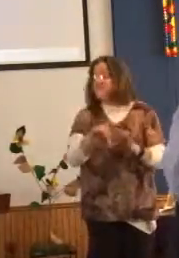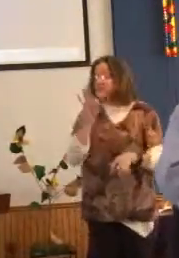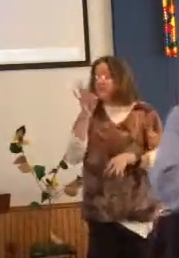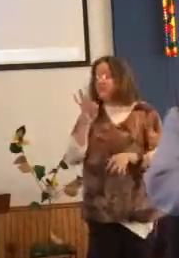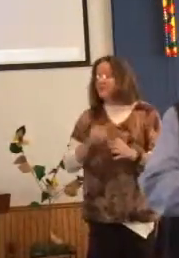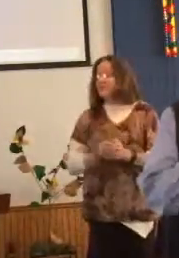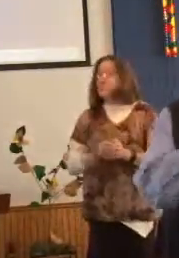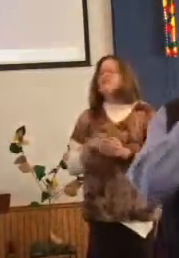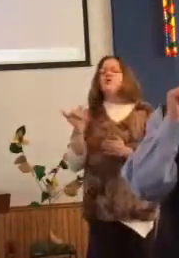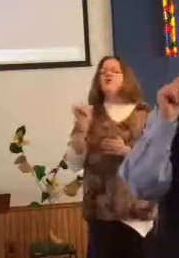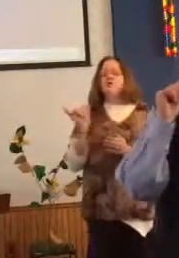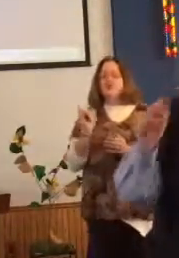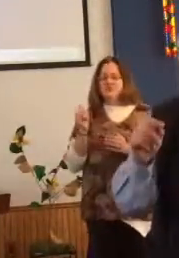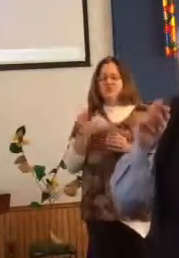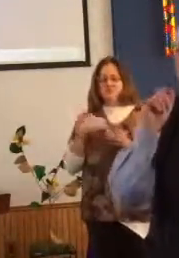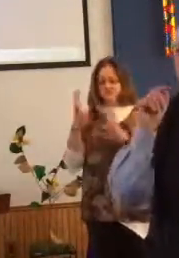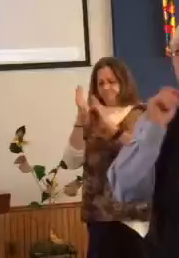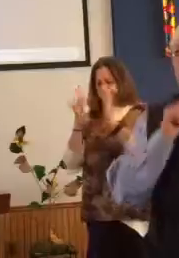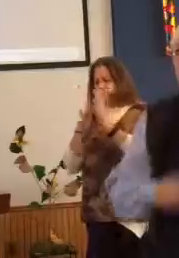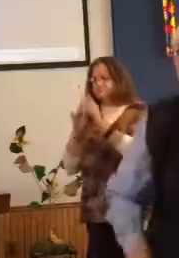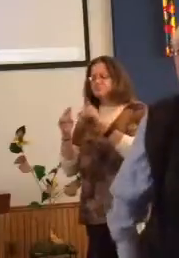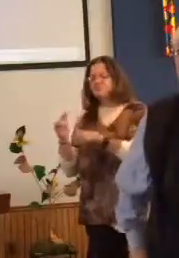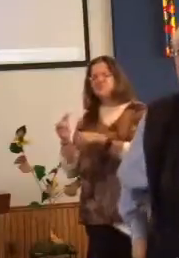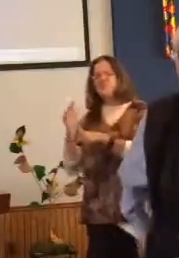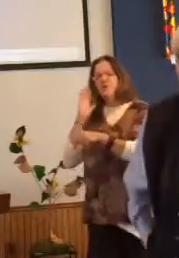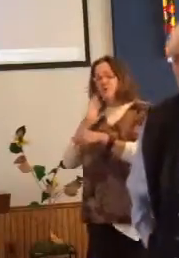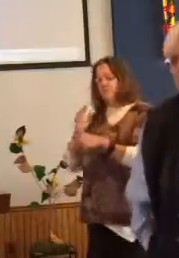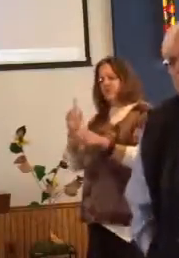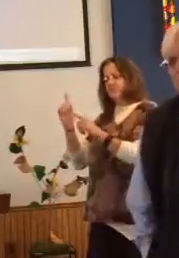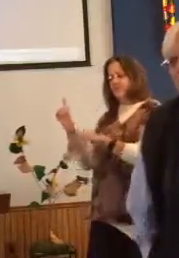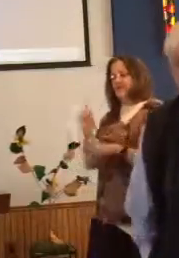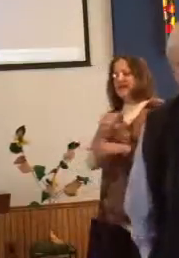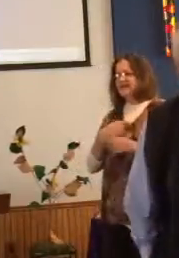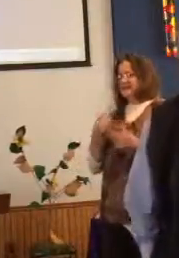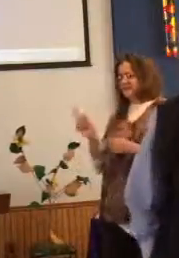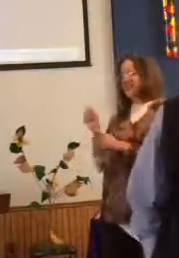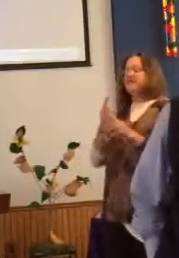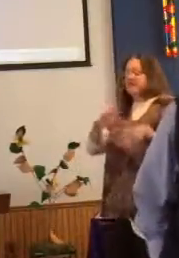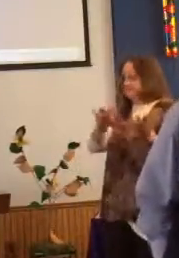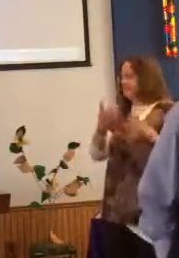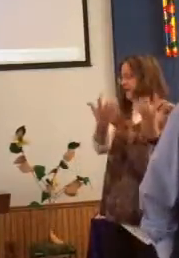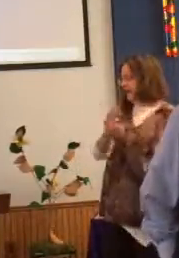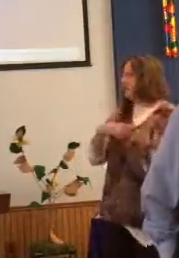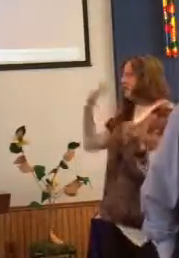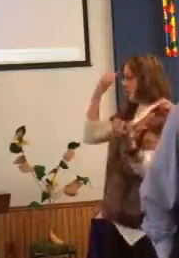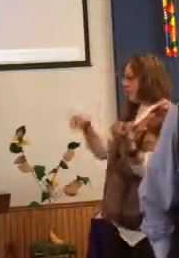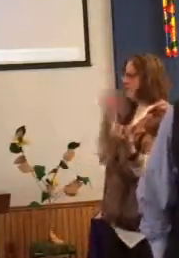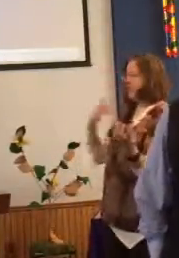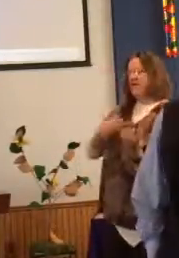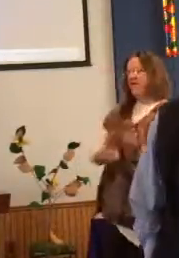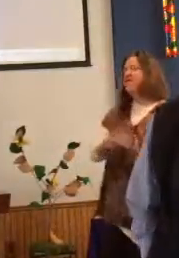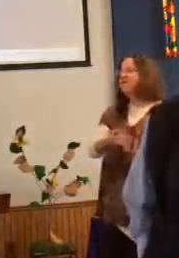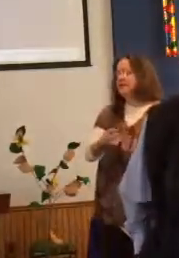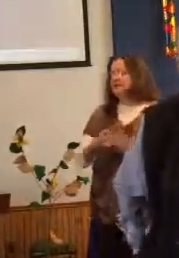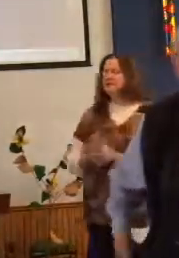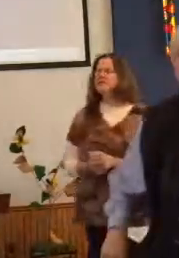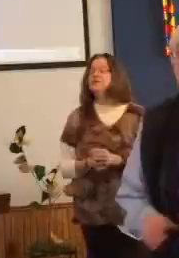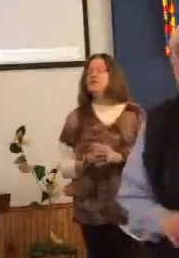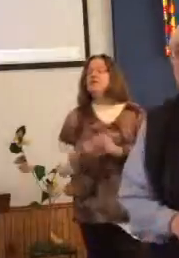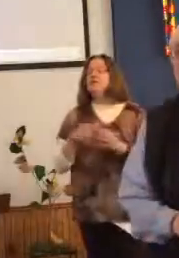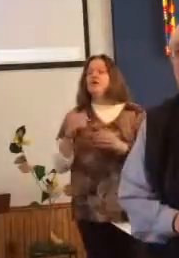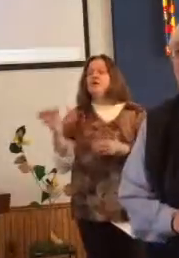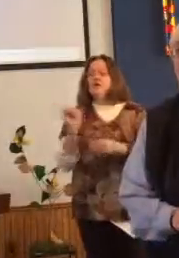He also knew that the people would greet him as a hero. And he knew that the Romans and the temple elites